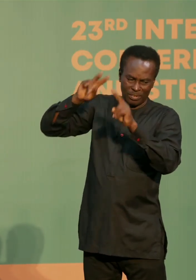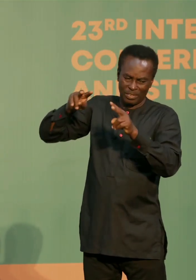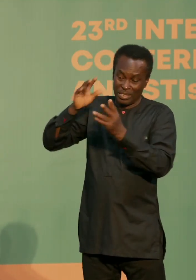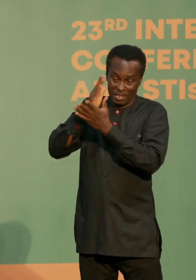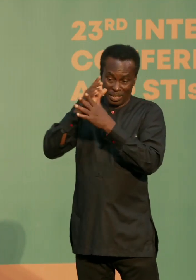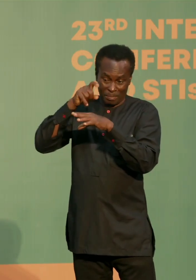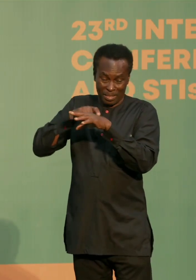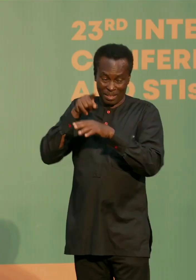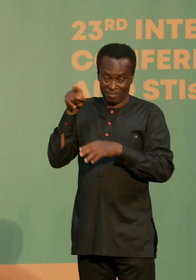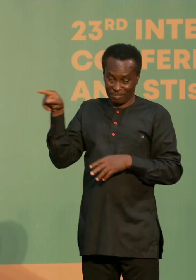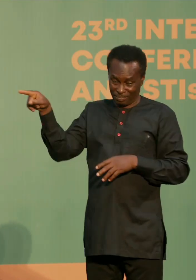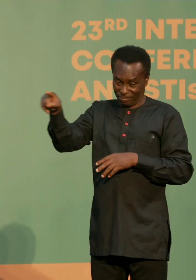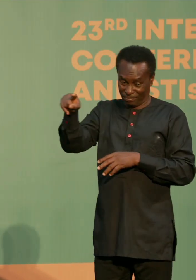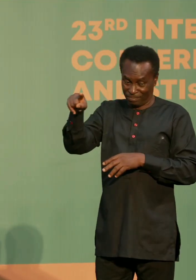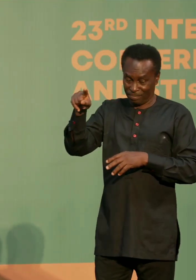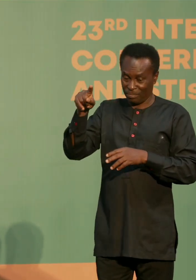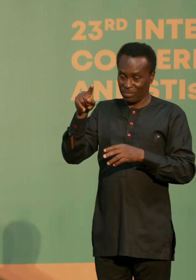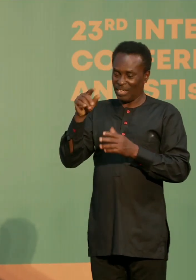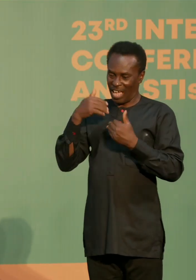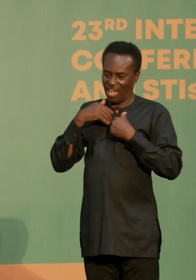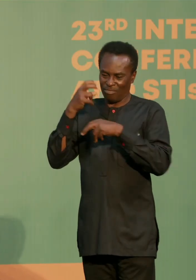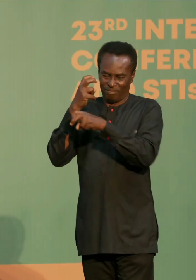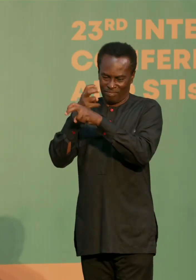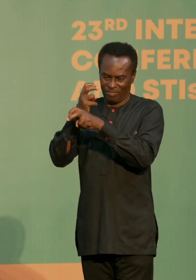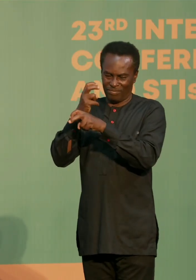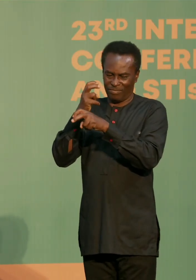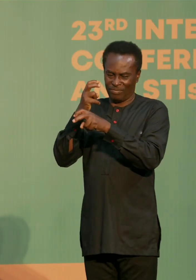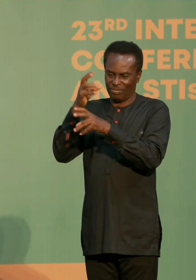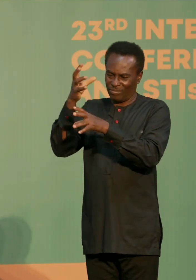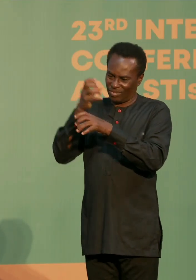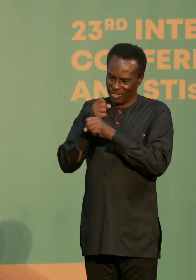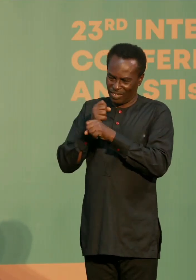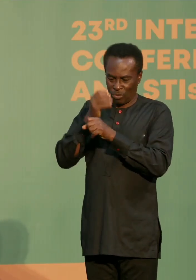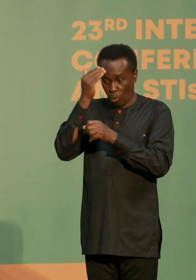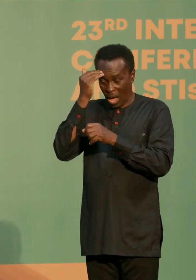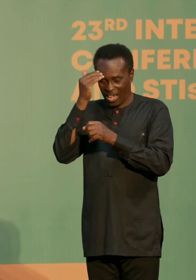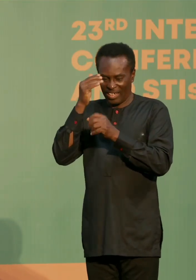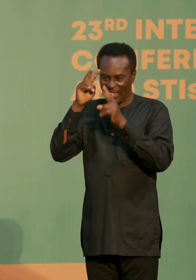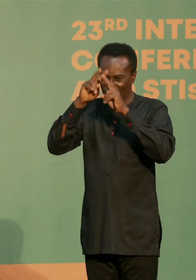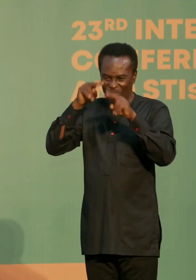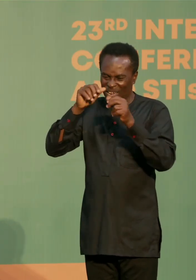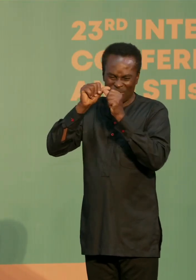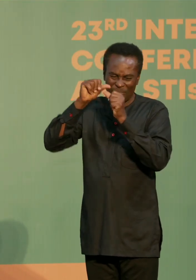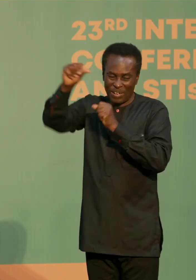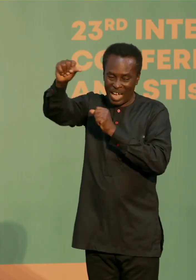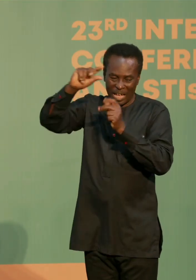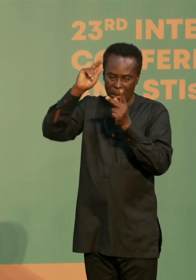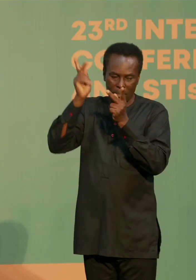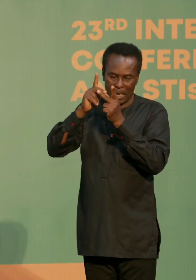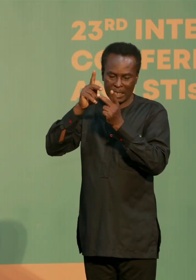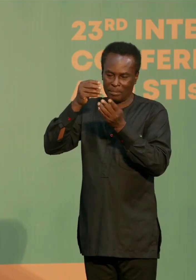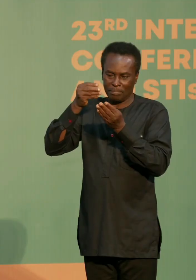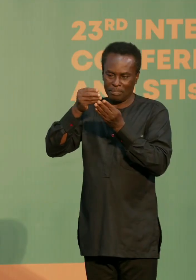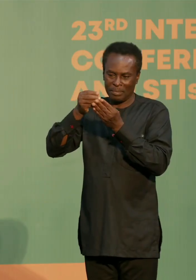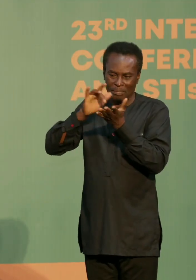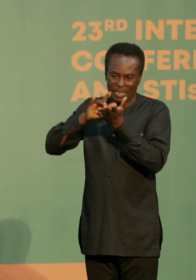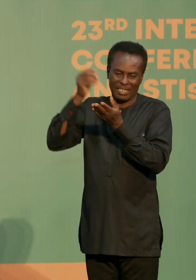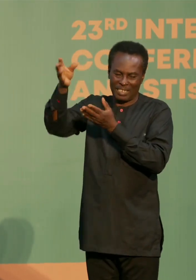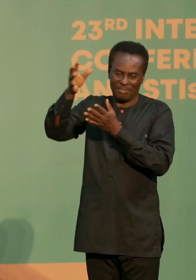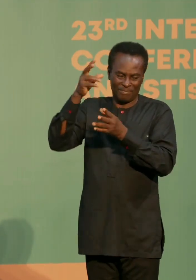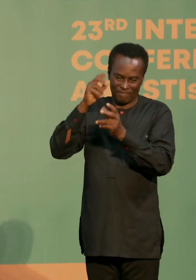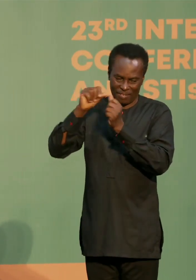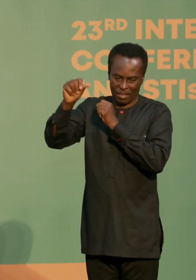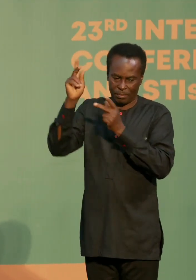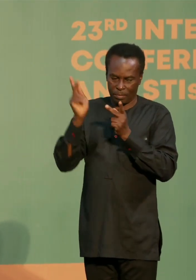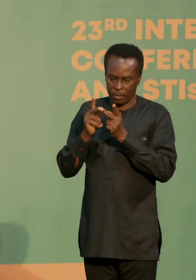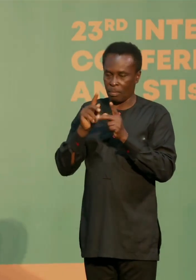also urban, but they are difficult to reach because they are in resettled areas, as we call them in Zim. But